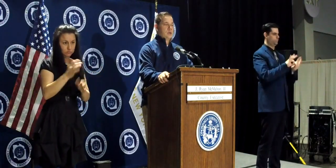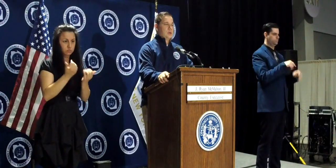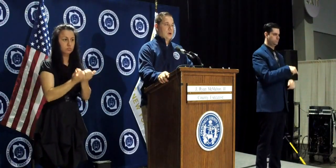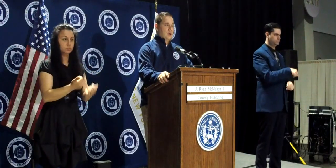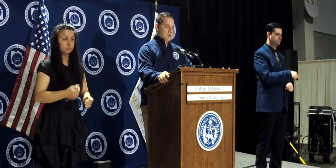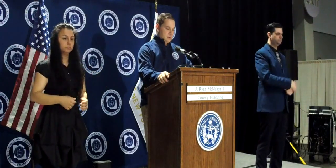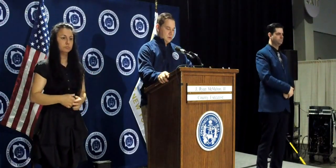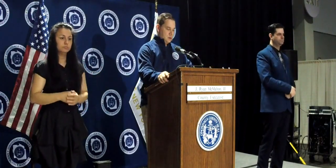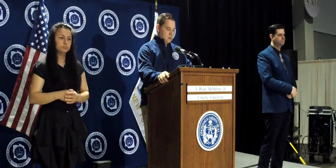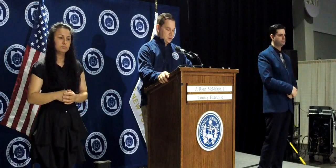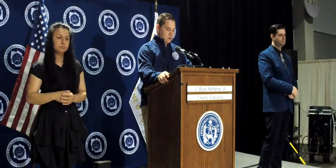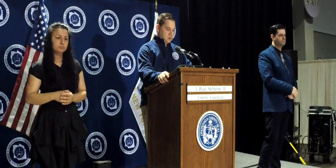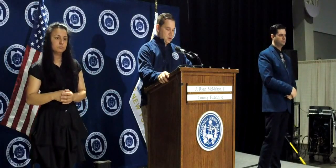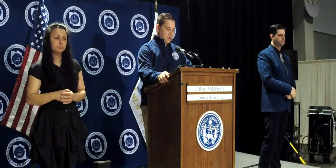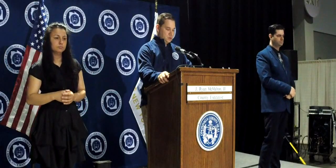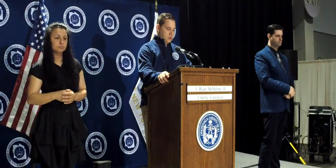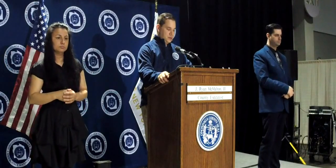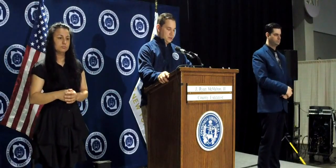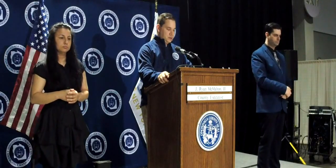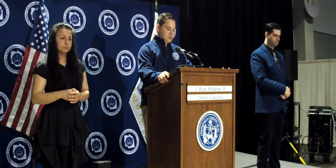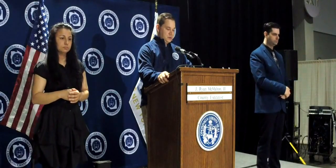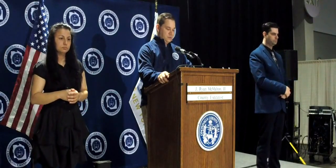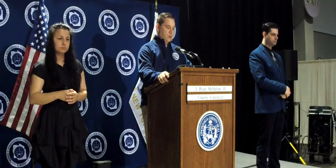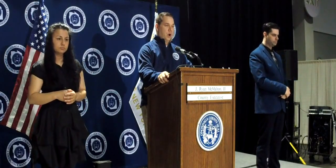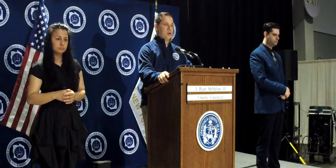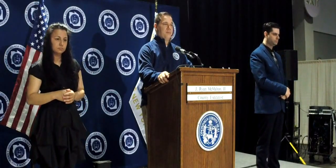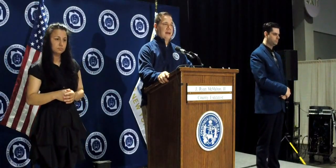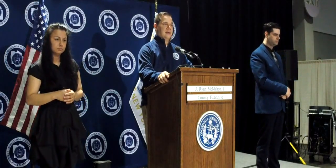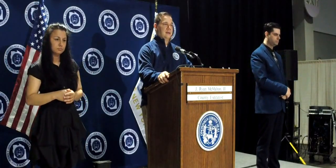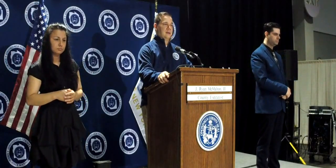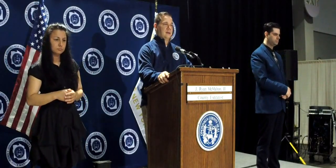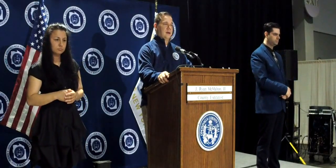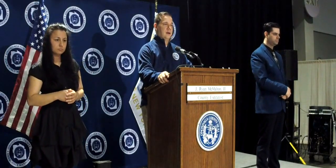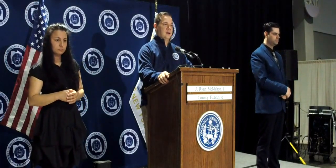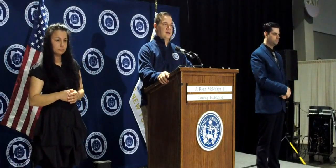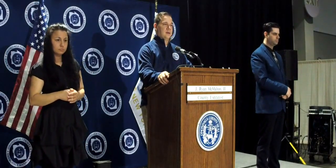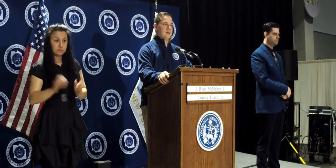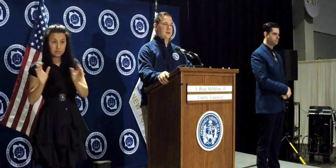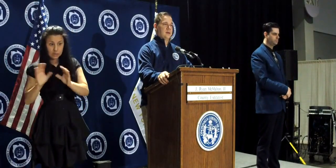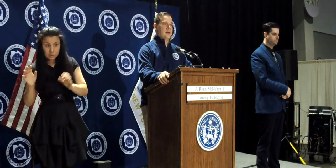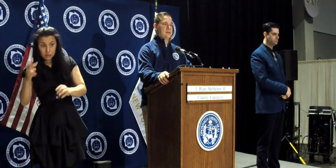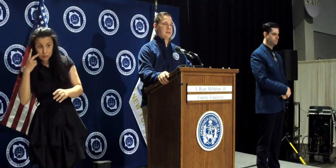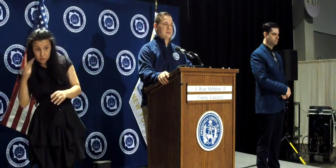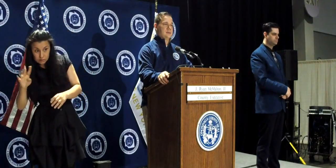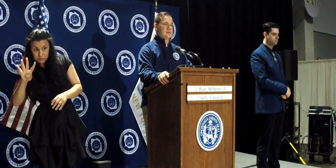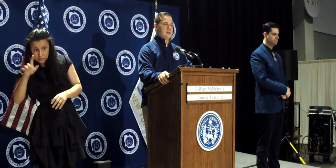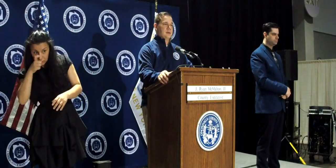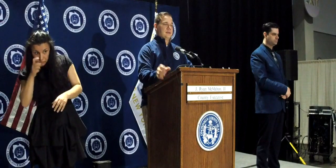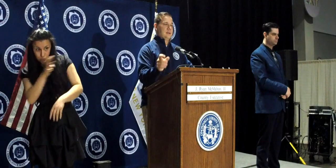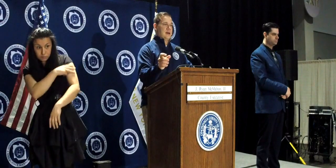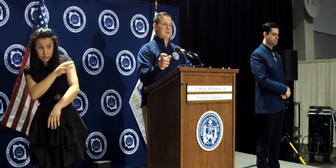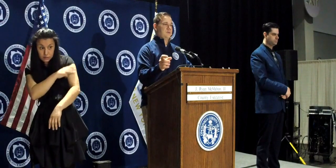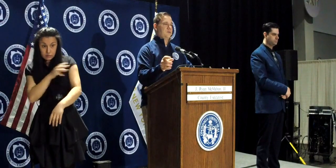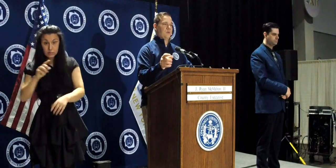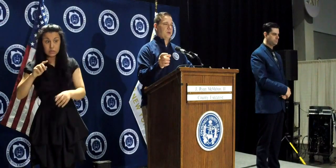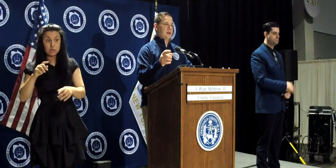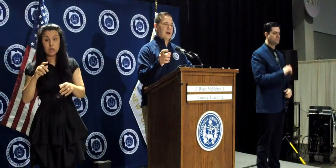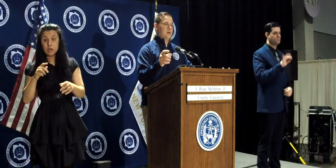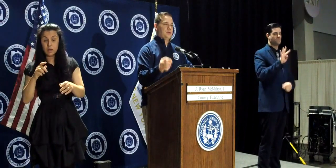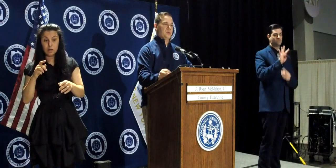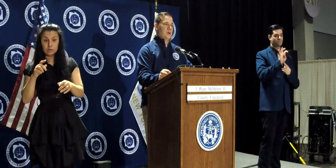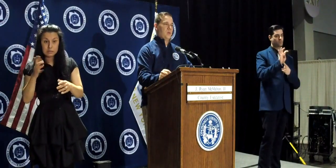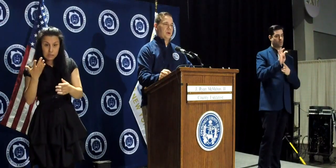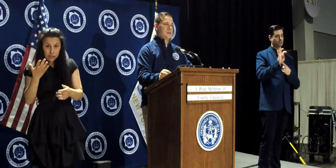So, as long as we continue to see 400 pending cases and tests every